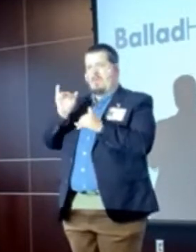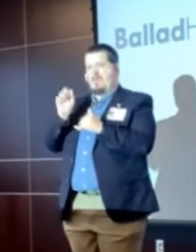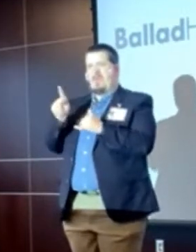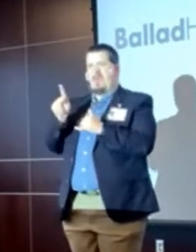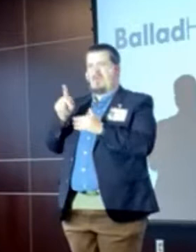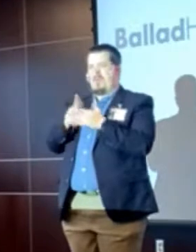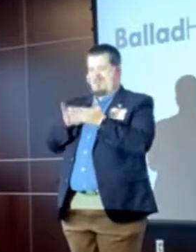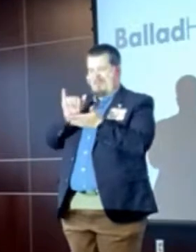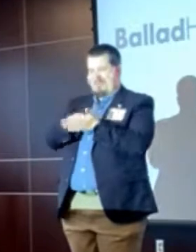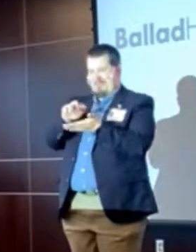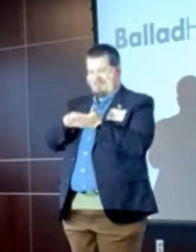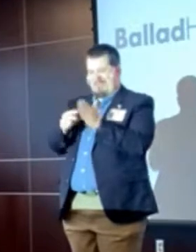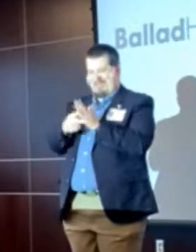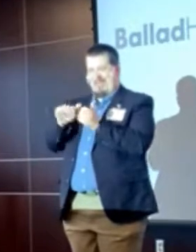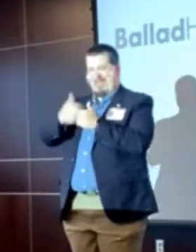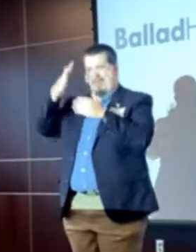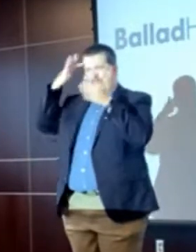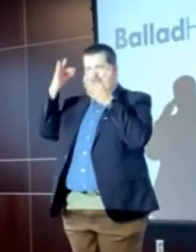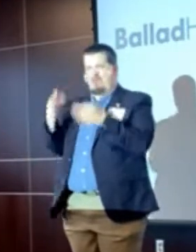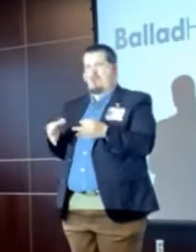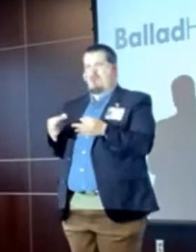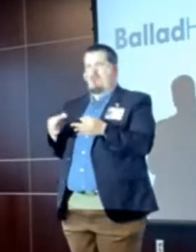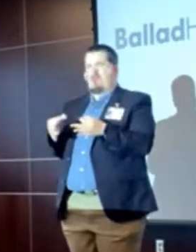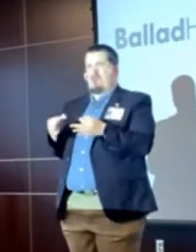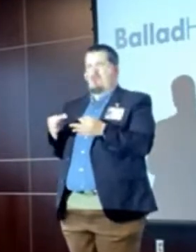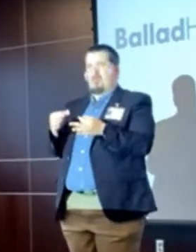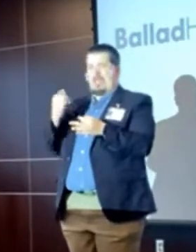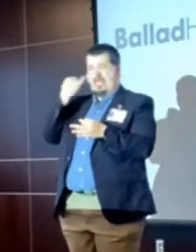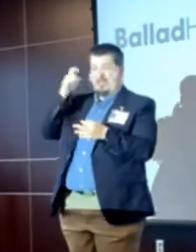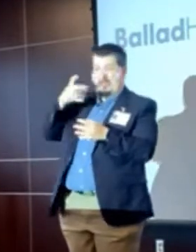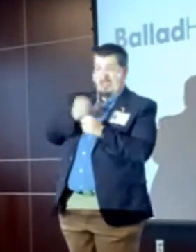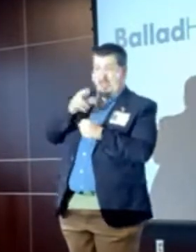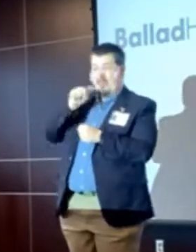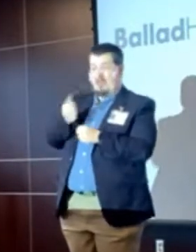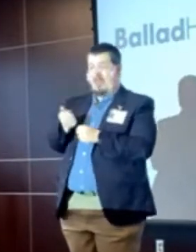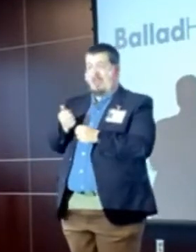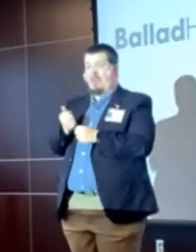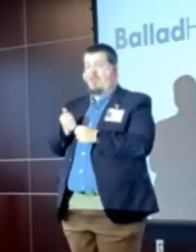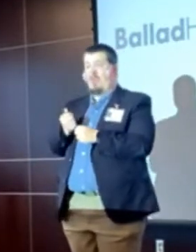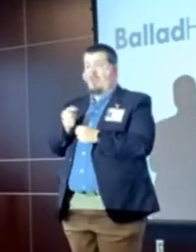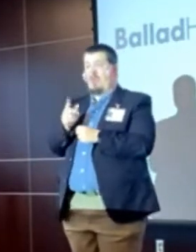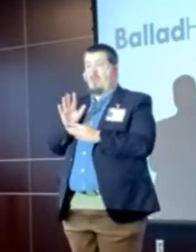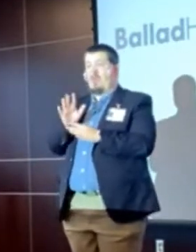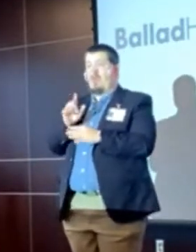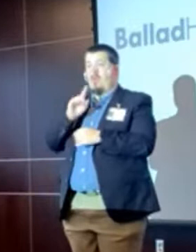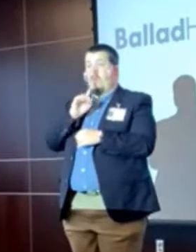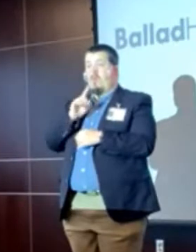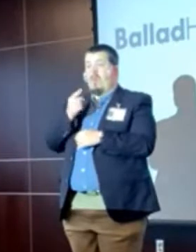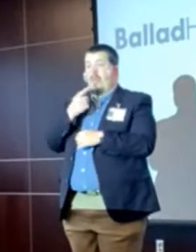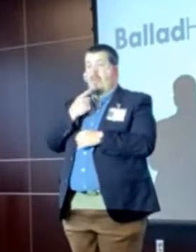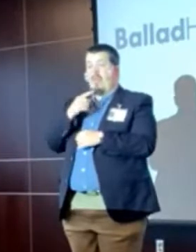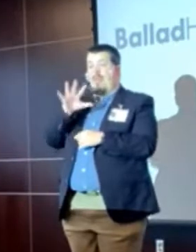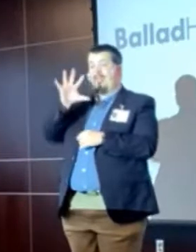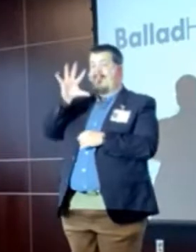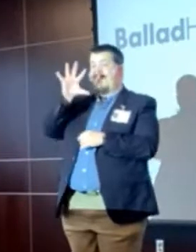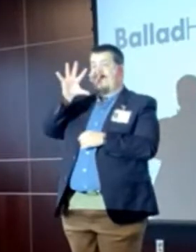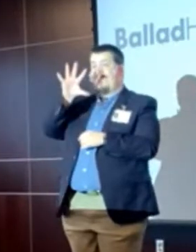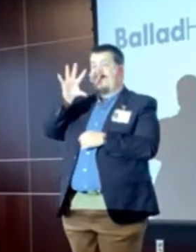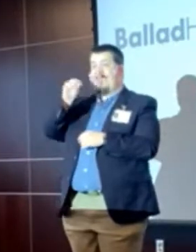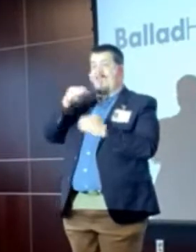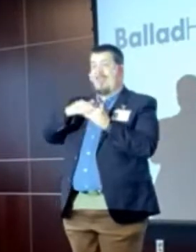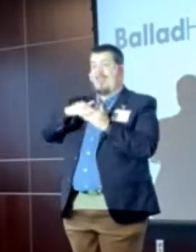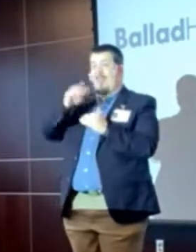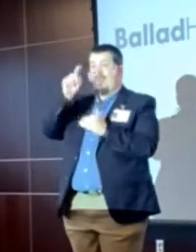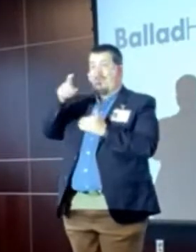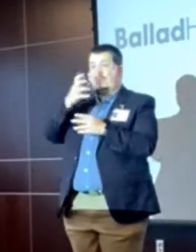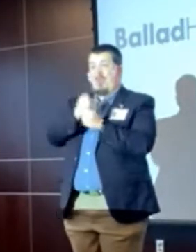does that mean, and how do you determine with that whether you should get it or not? It really is. They really say 50 and over